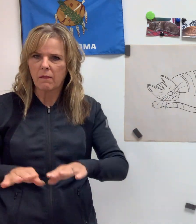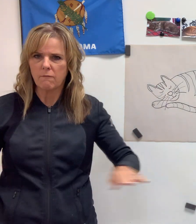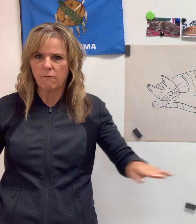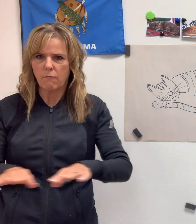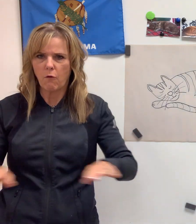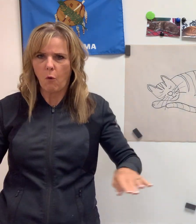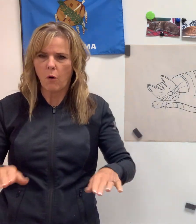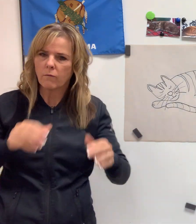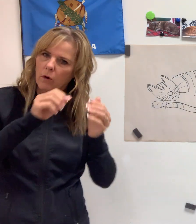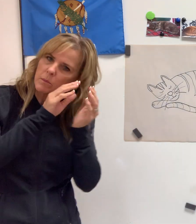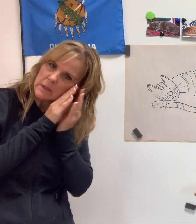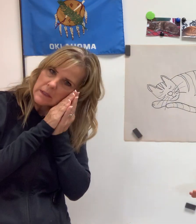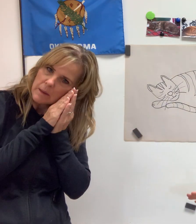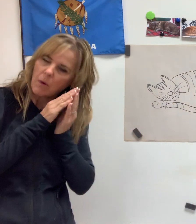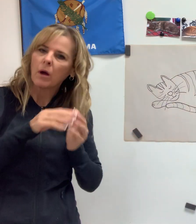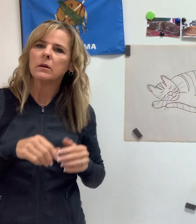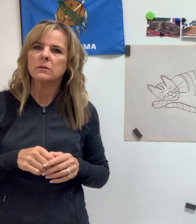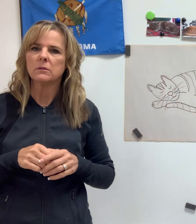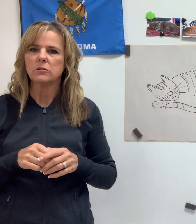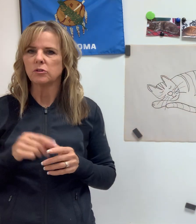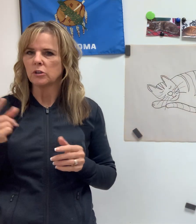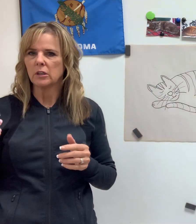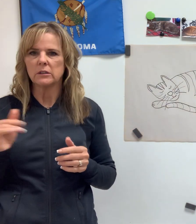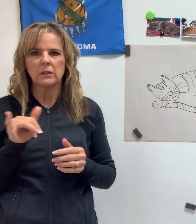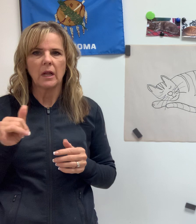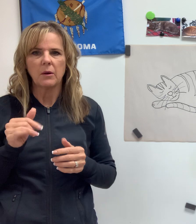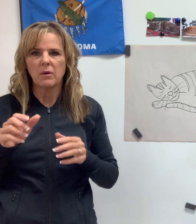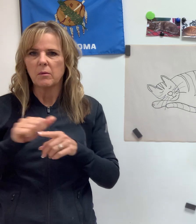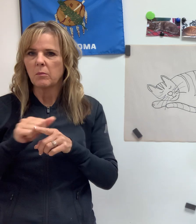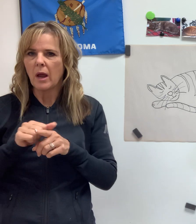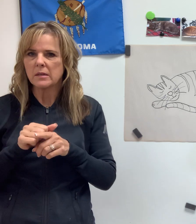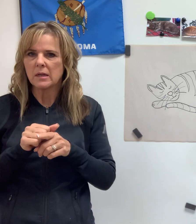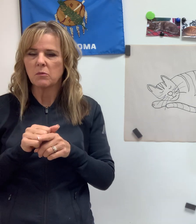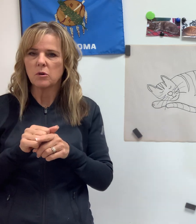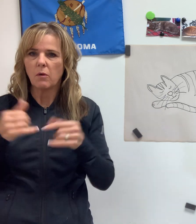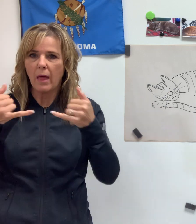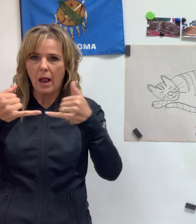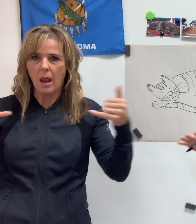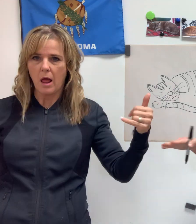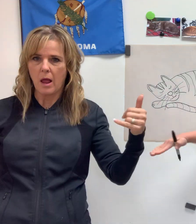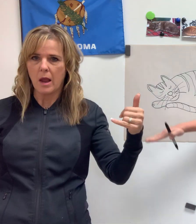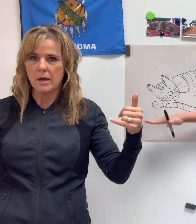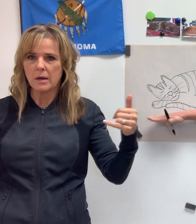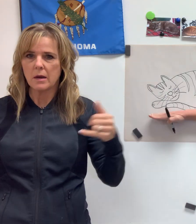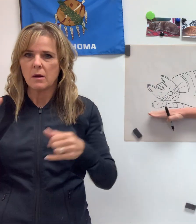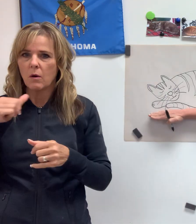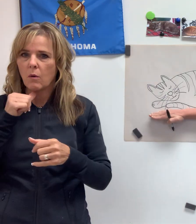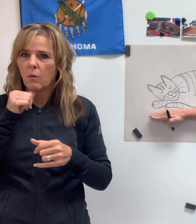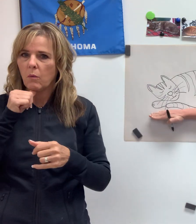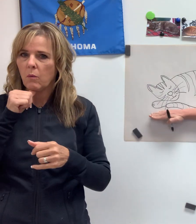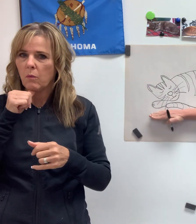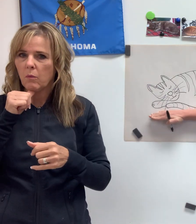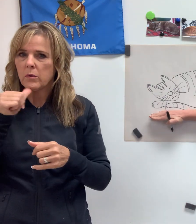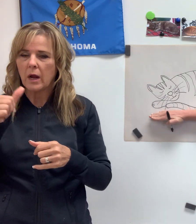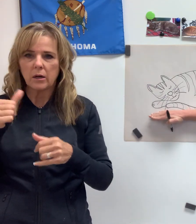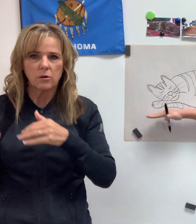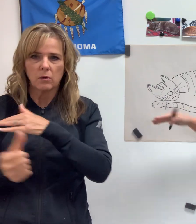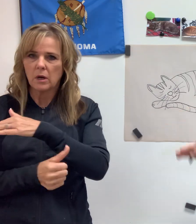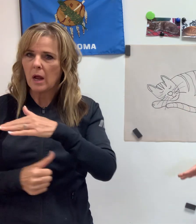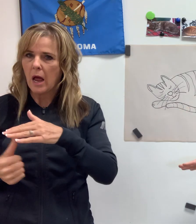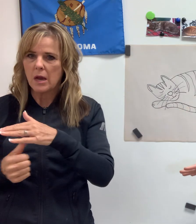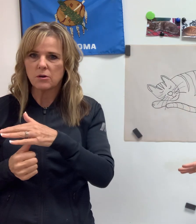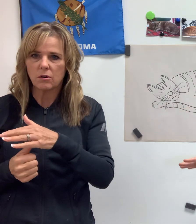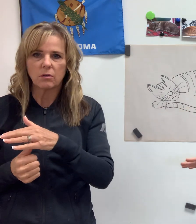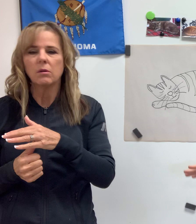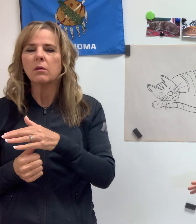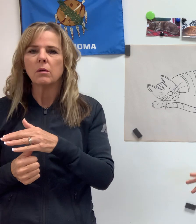him to sleep on, right? So just like we've been practicing, we're gonna do that line, and we're not gonna start it underneath right here because then it'll look